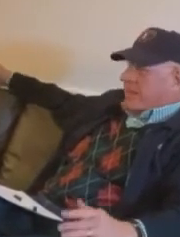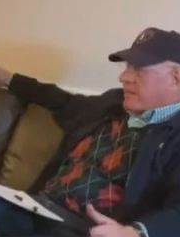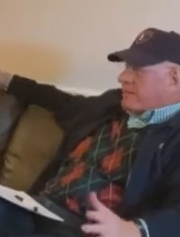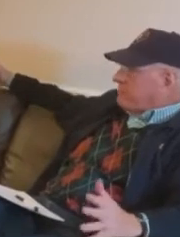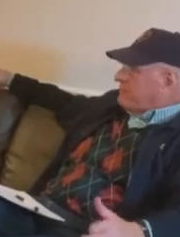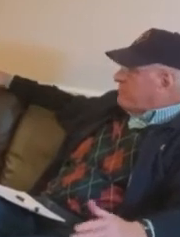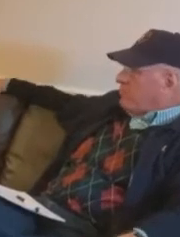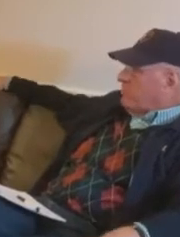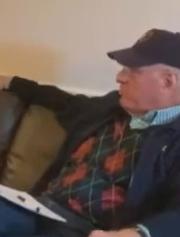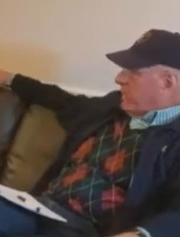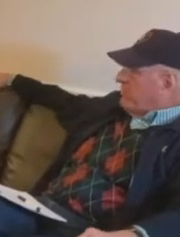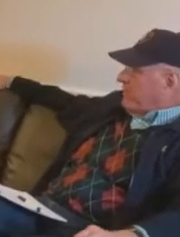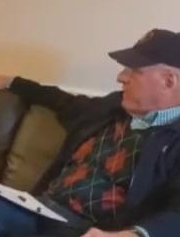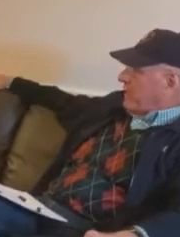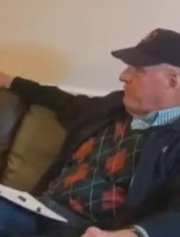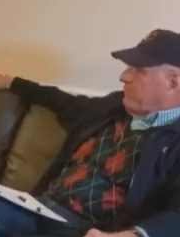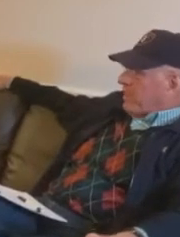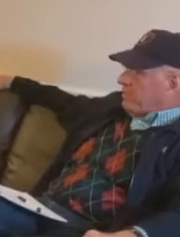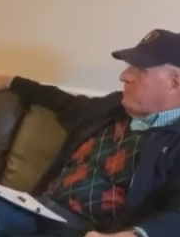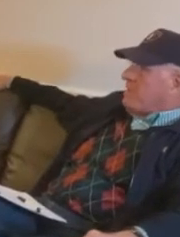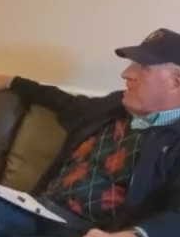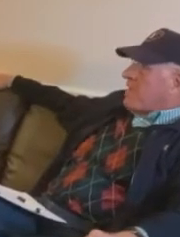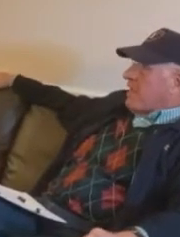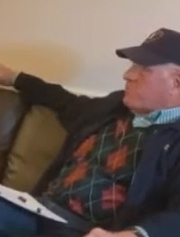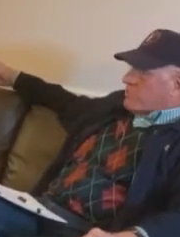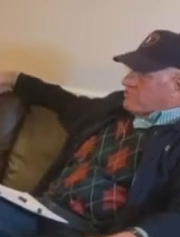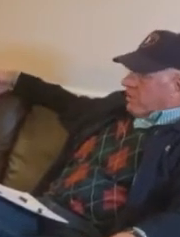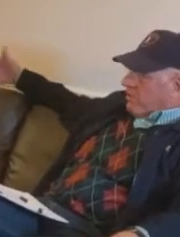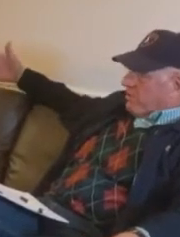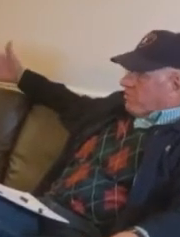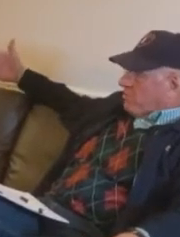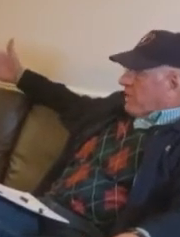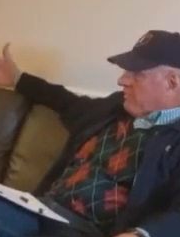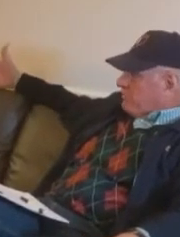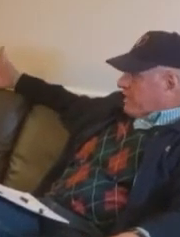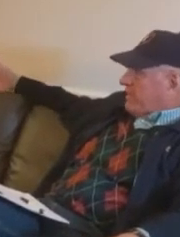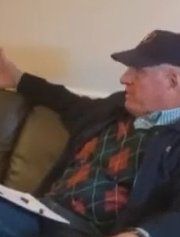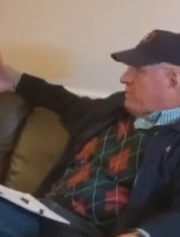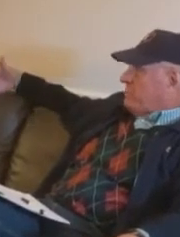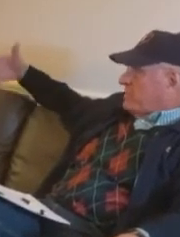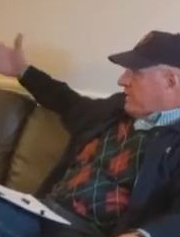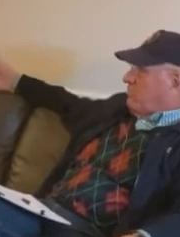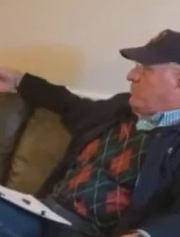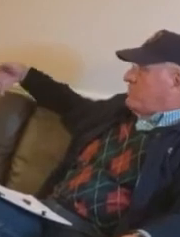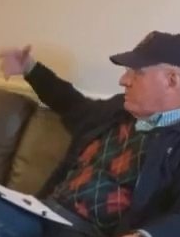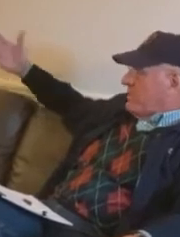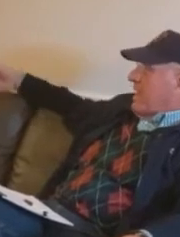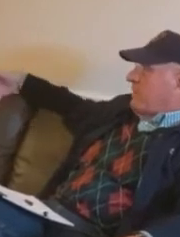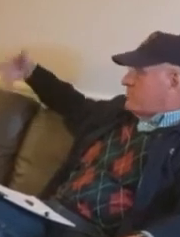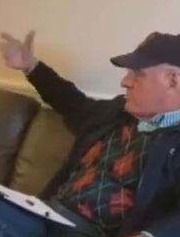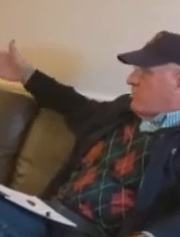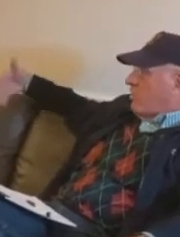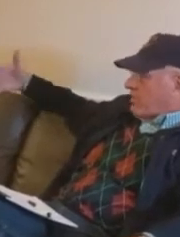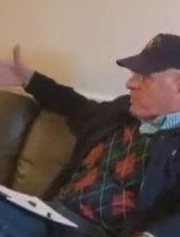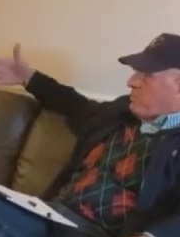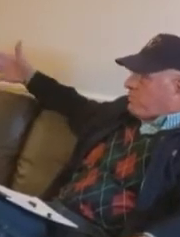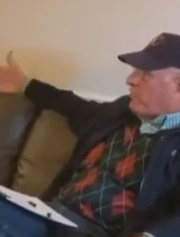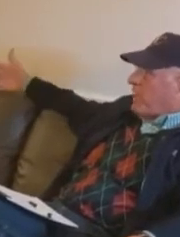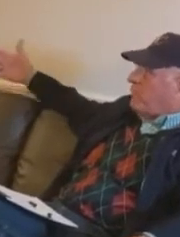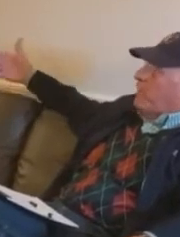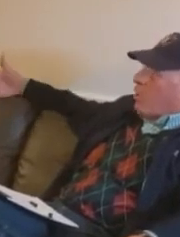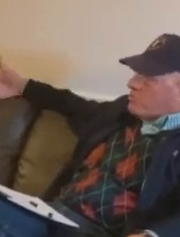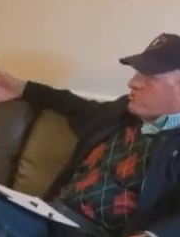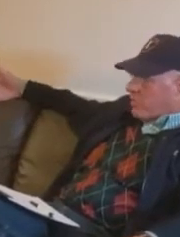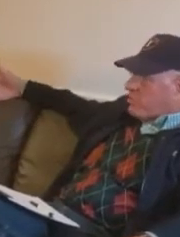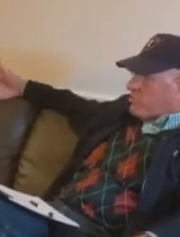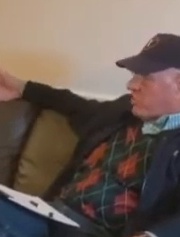faith background, and I wasn't raised in that kind of environment. And as we started our new lives with Aetna in St. Louis and Dallas and Chicago, as we